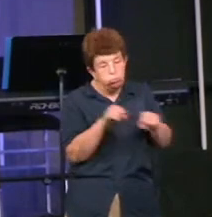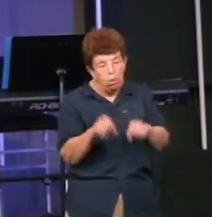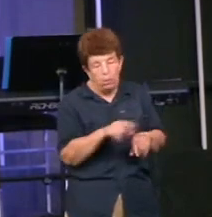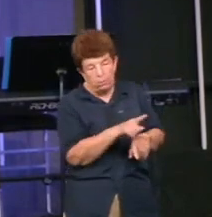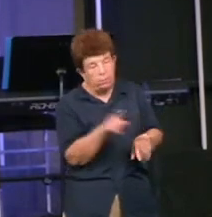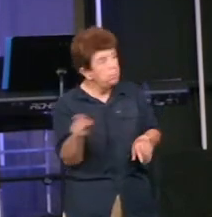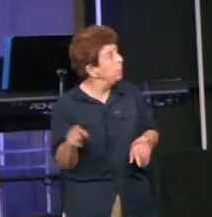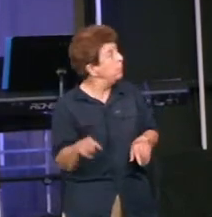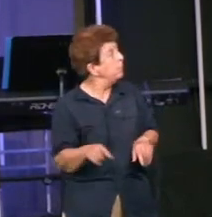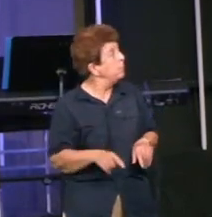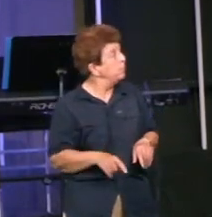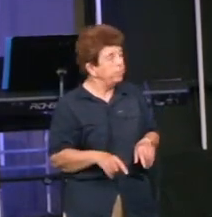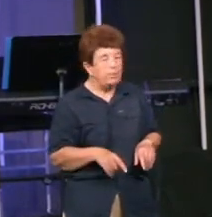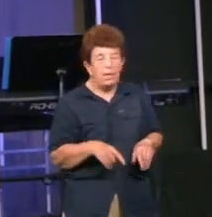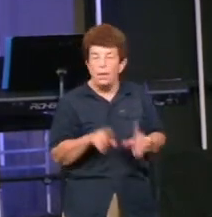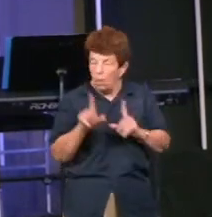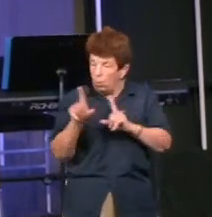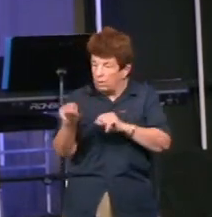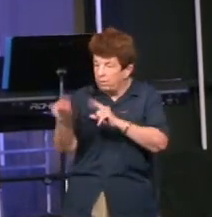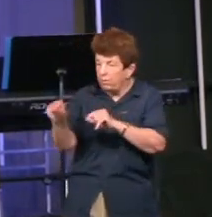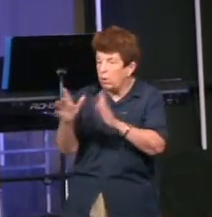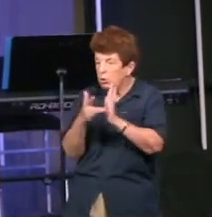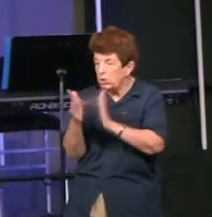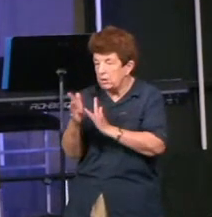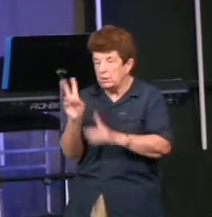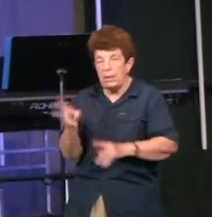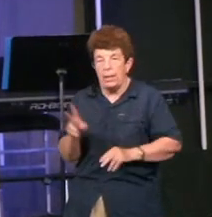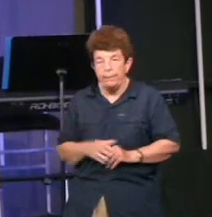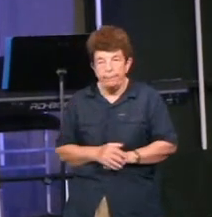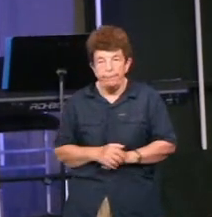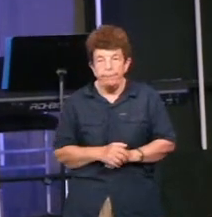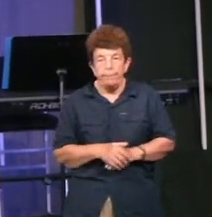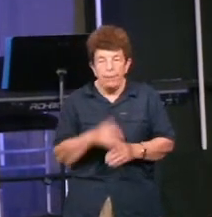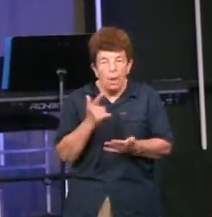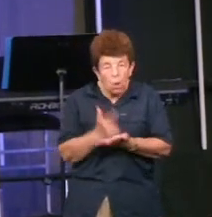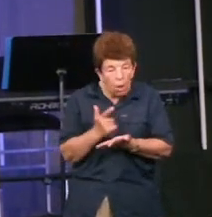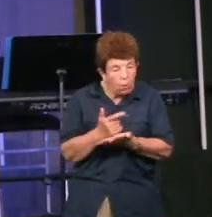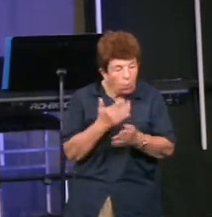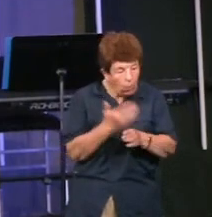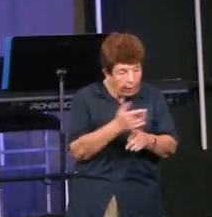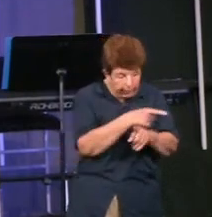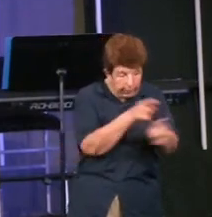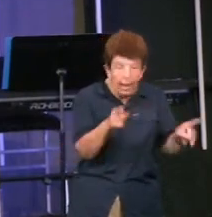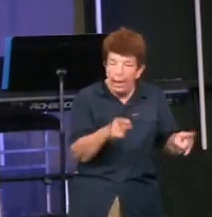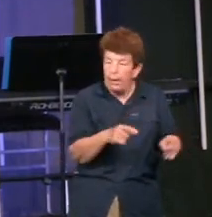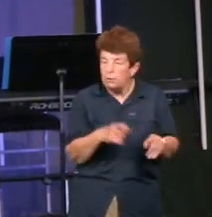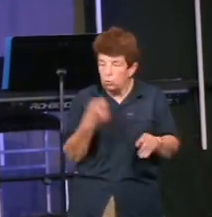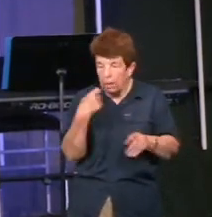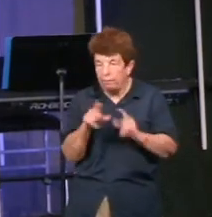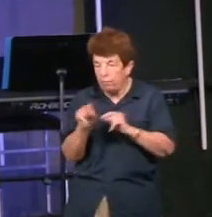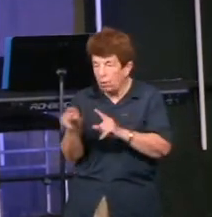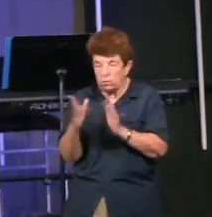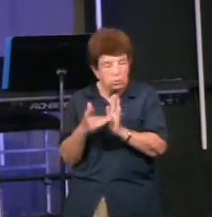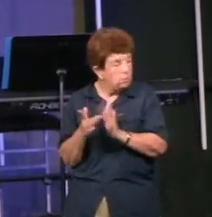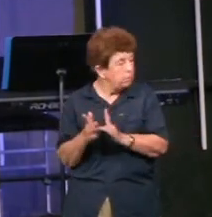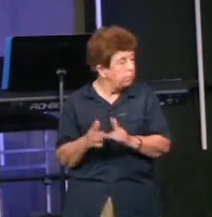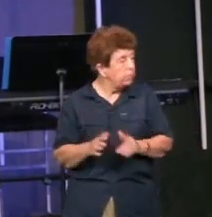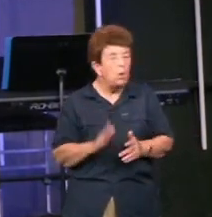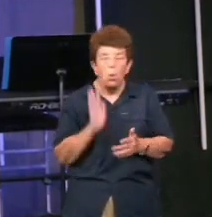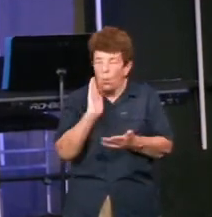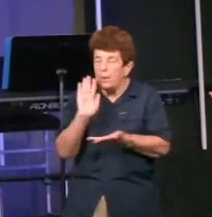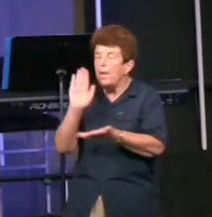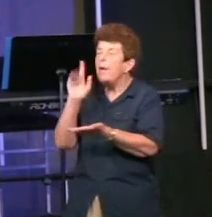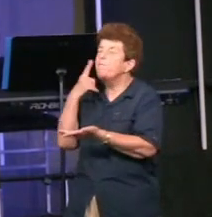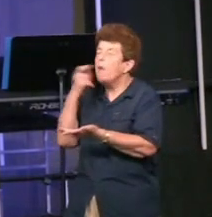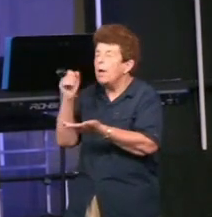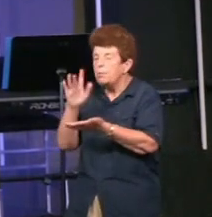of effort into following Jesus. A lot of effort into following Jesus. And when they find him,